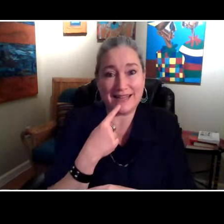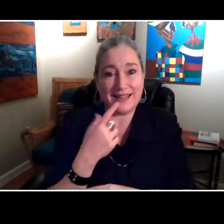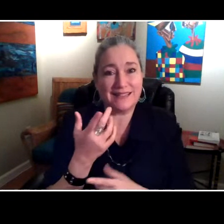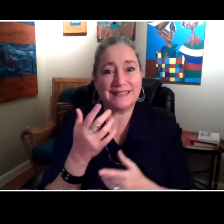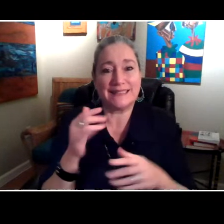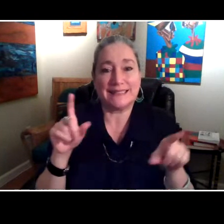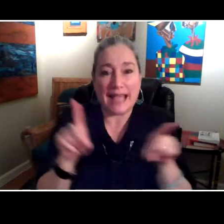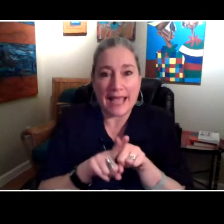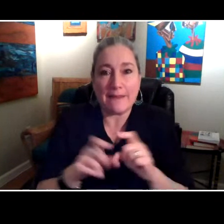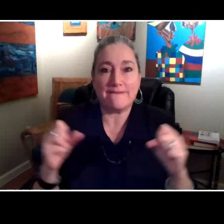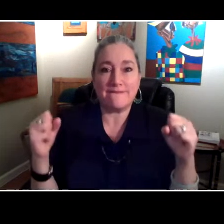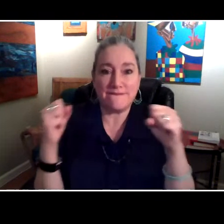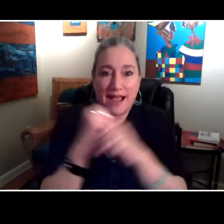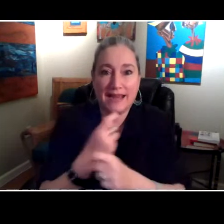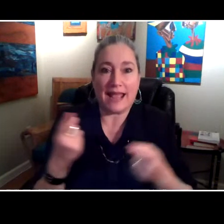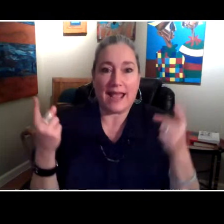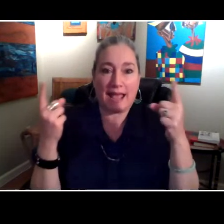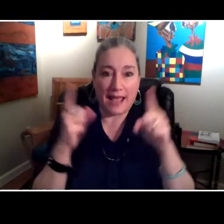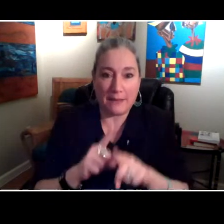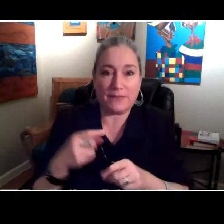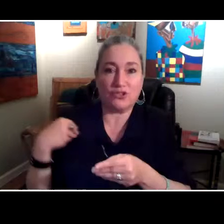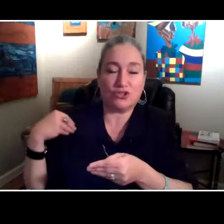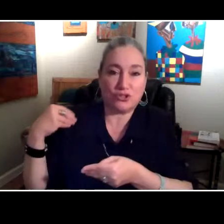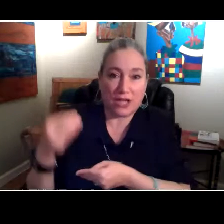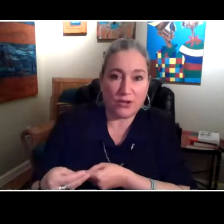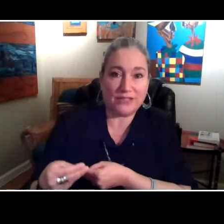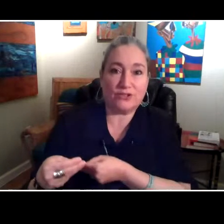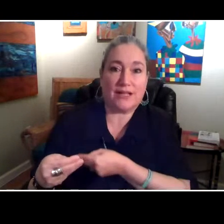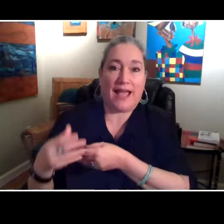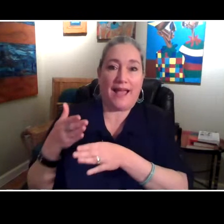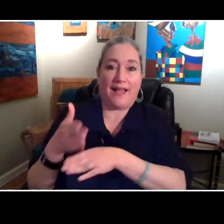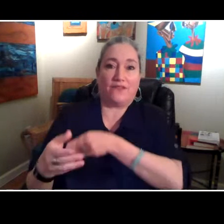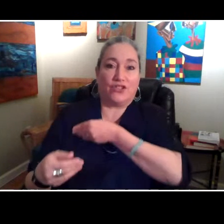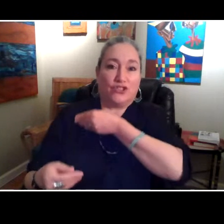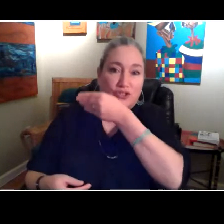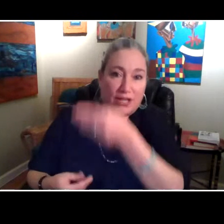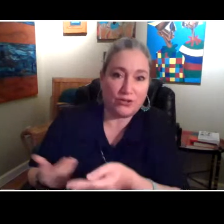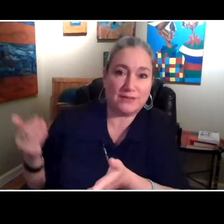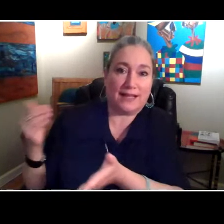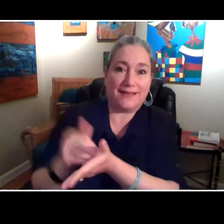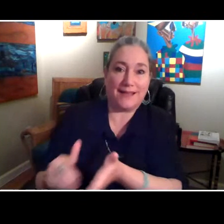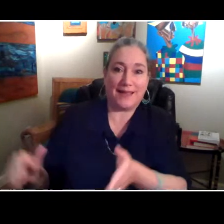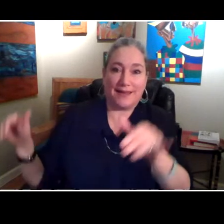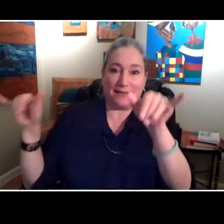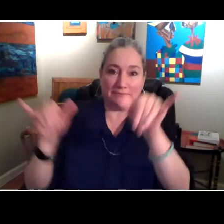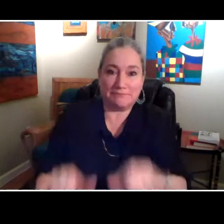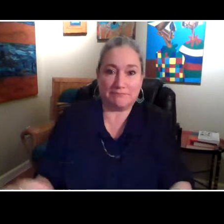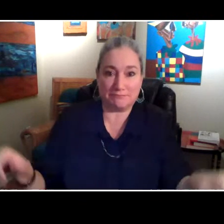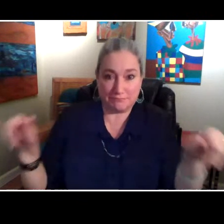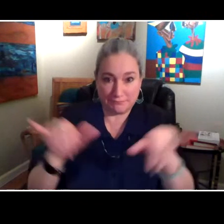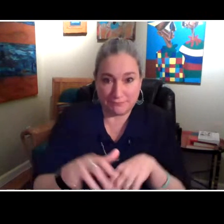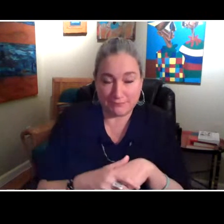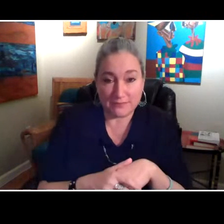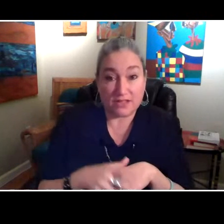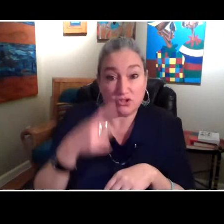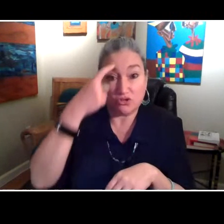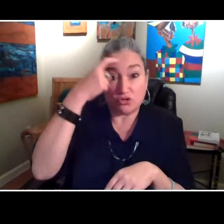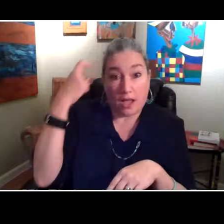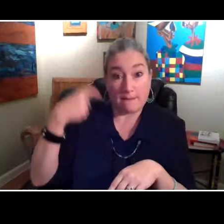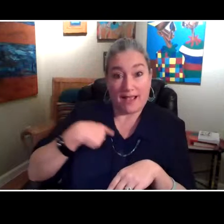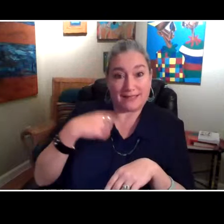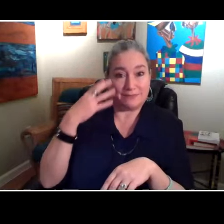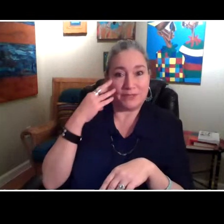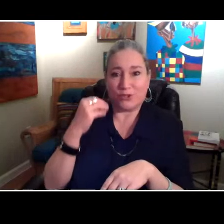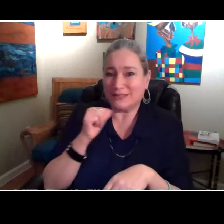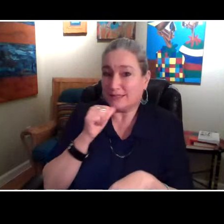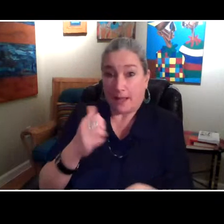their own vicarious trauma. Kate said, it's the same fight happening generation after